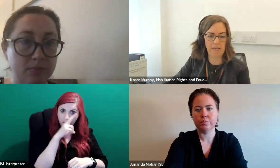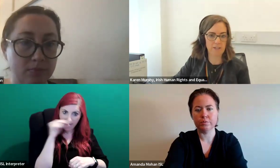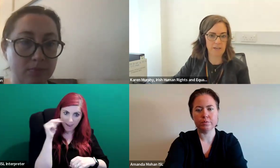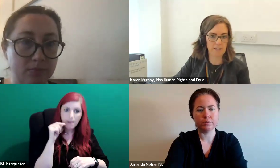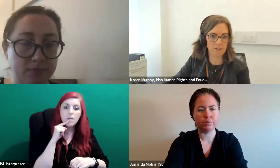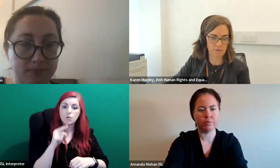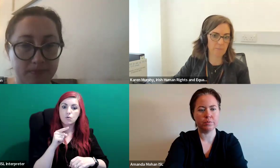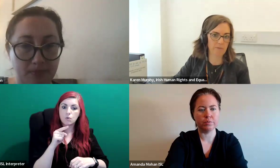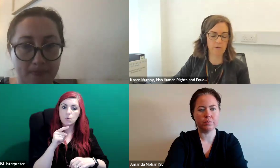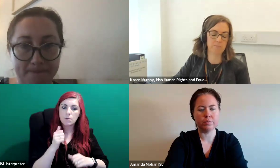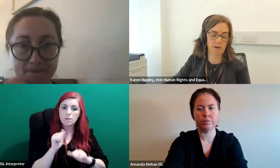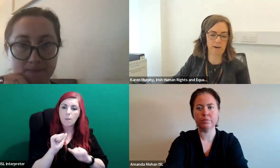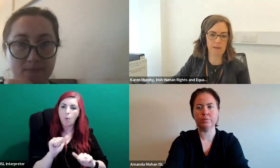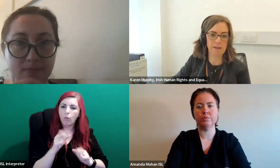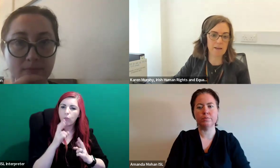people living in